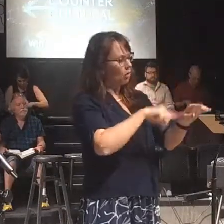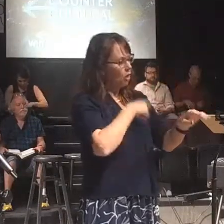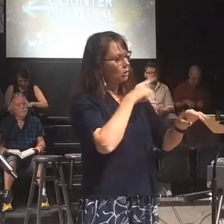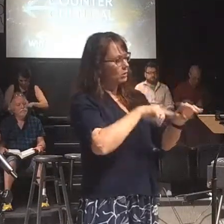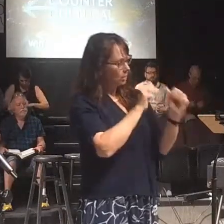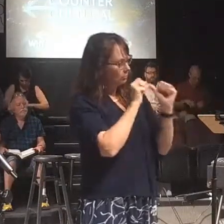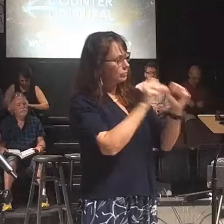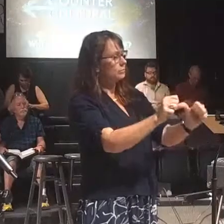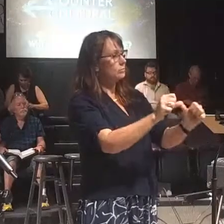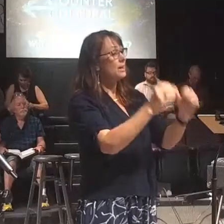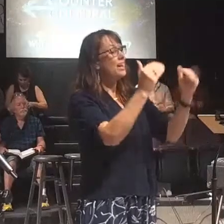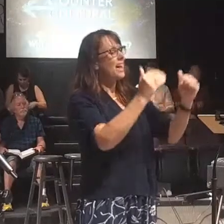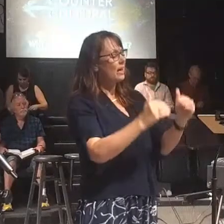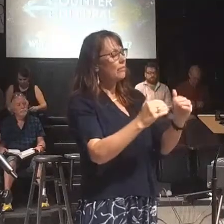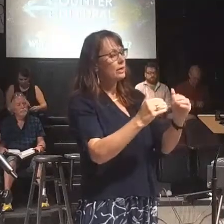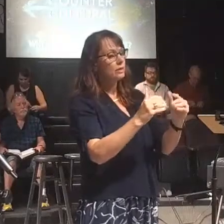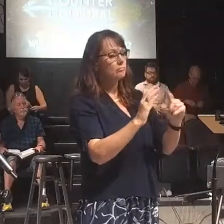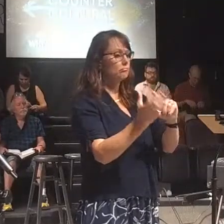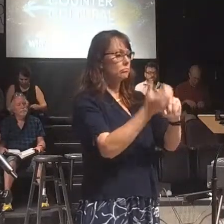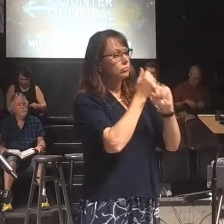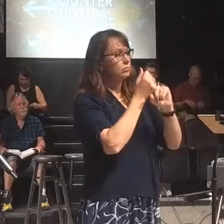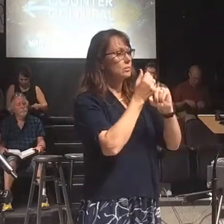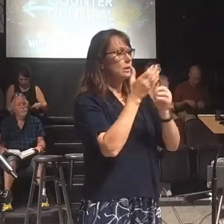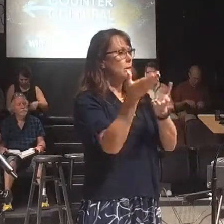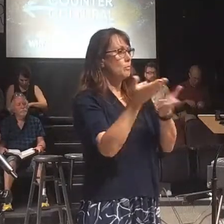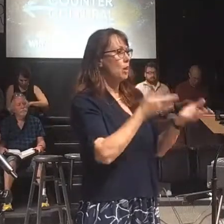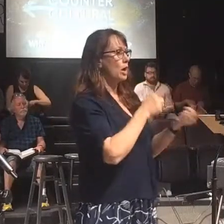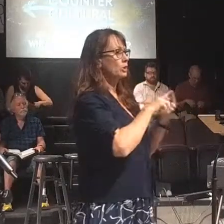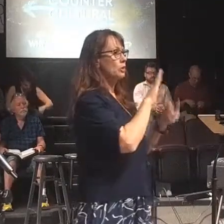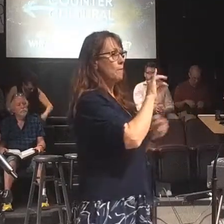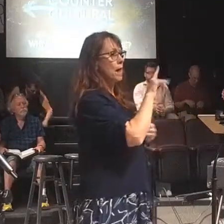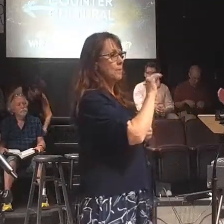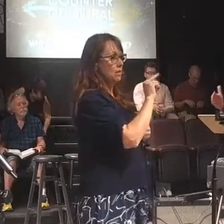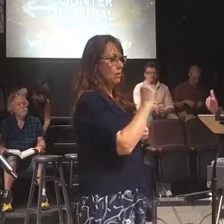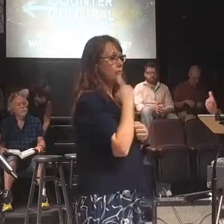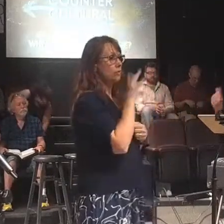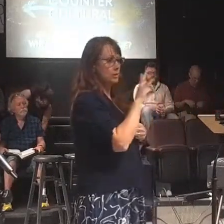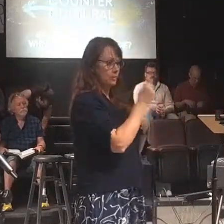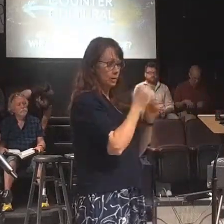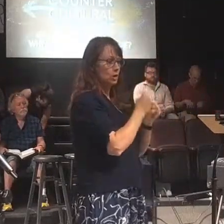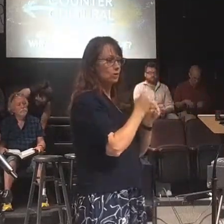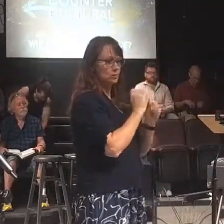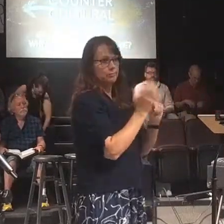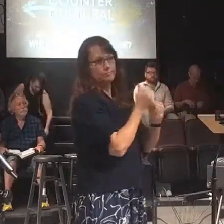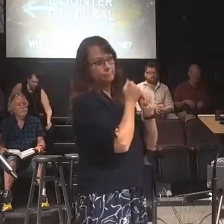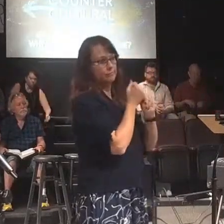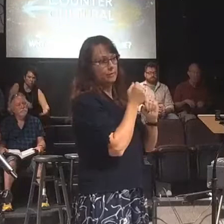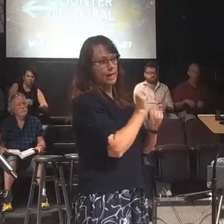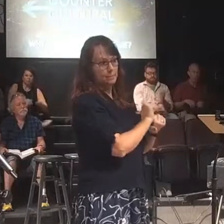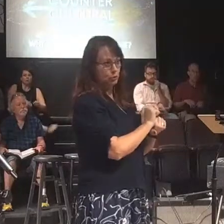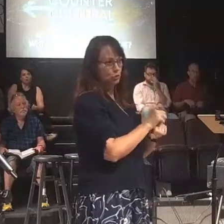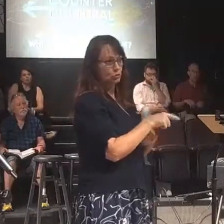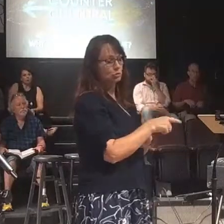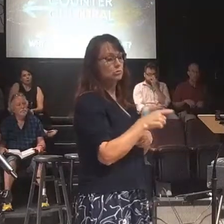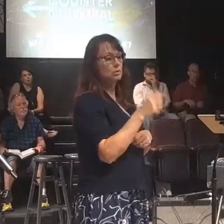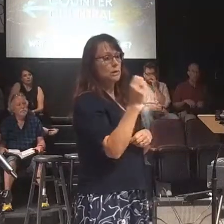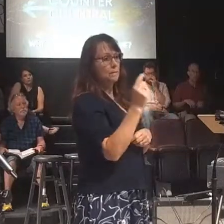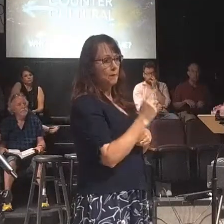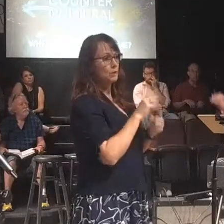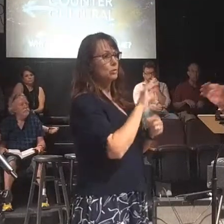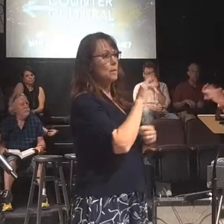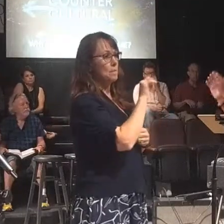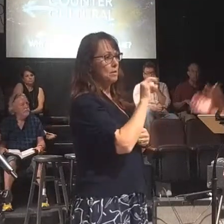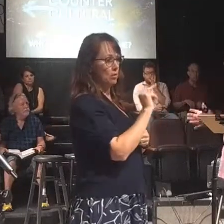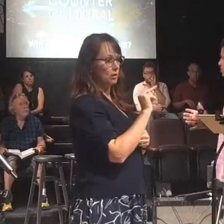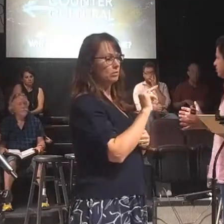all taken to Babylon for 70 years. After coming from Babylon, from exile, only 10,000